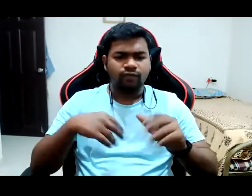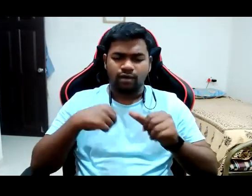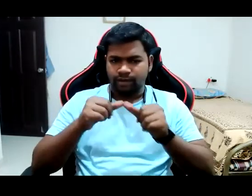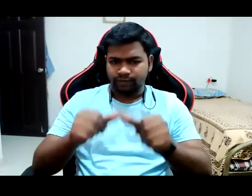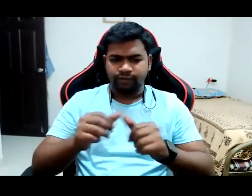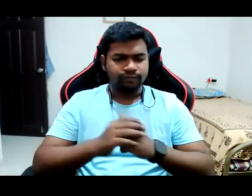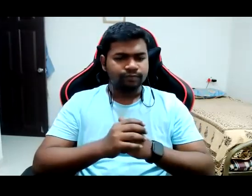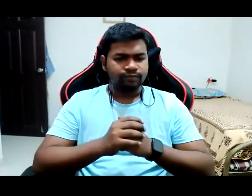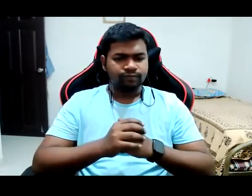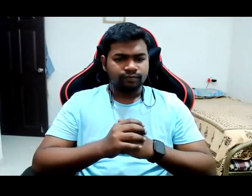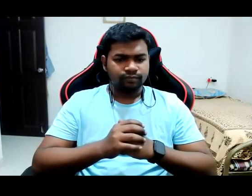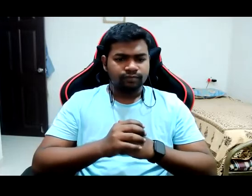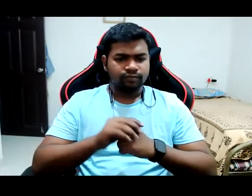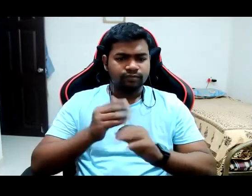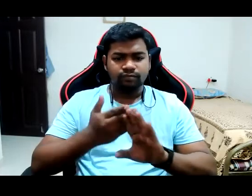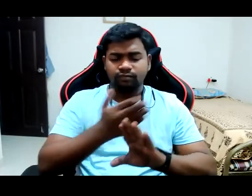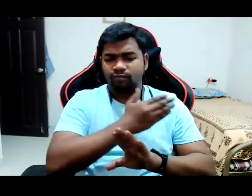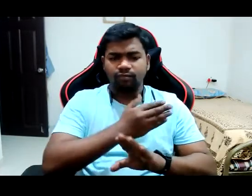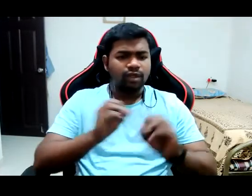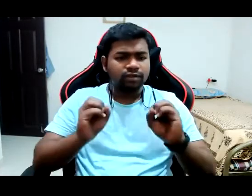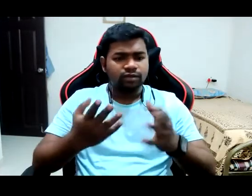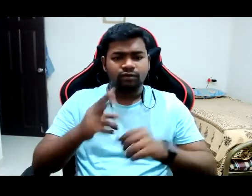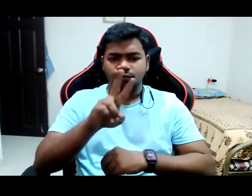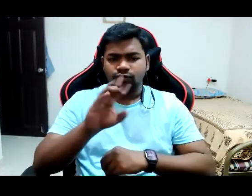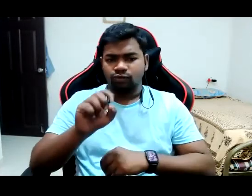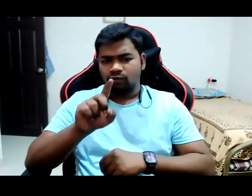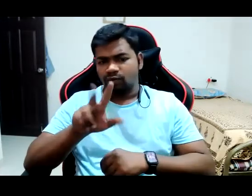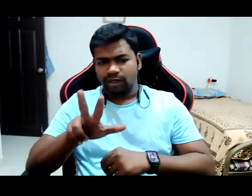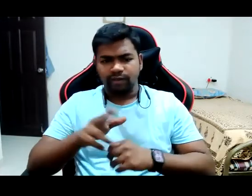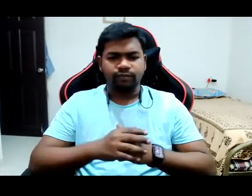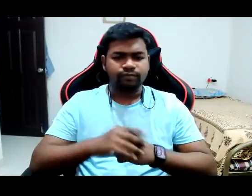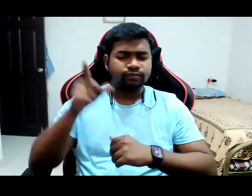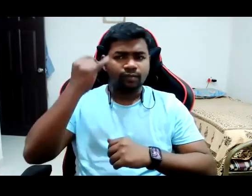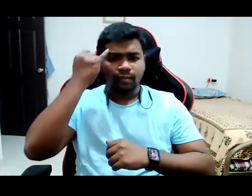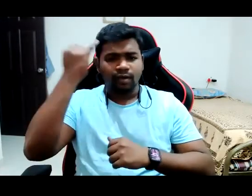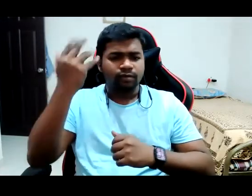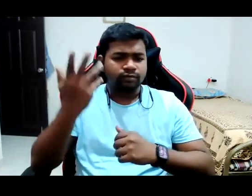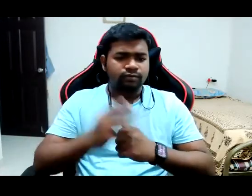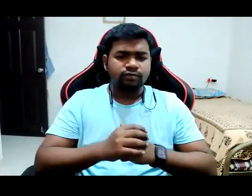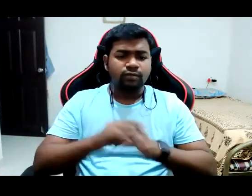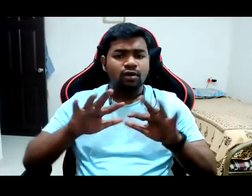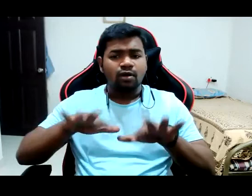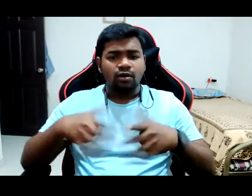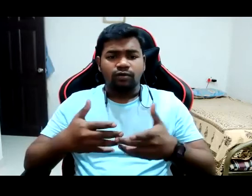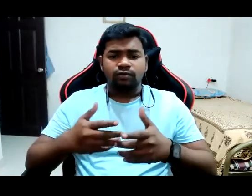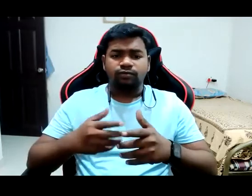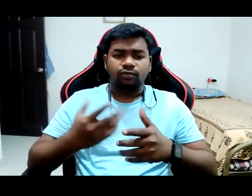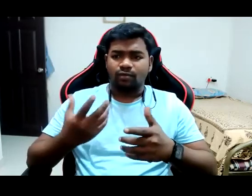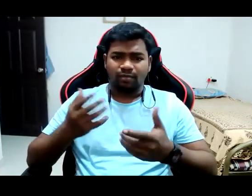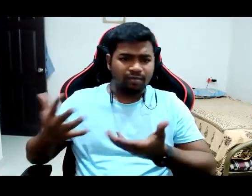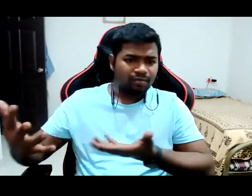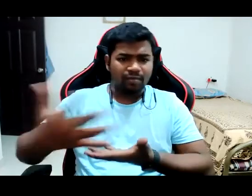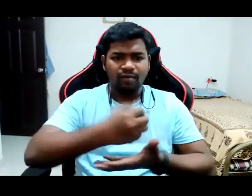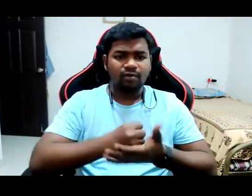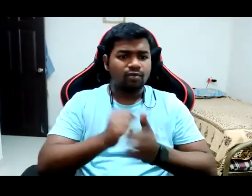So this really started out in 2018, and the idea at that time was, well, how do we get people with and without disabilities